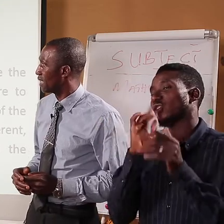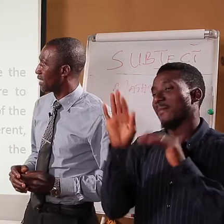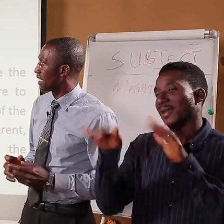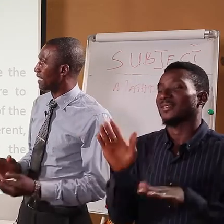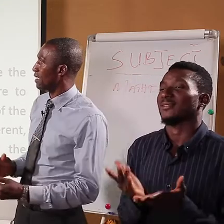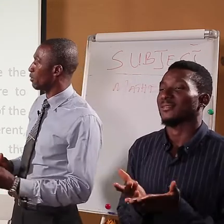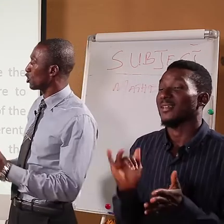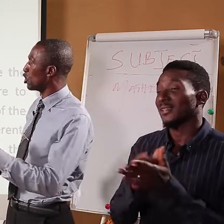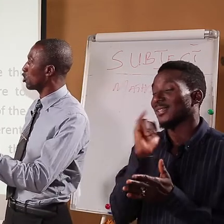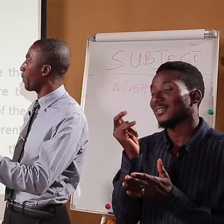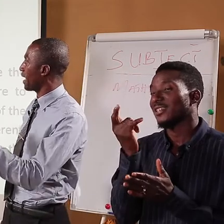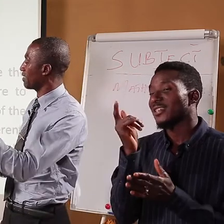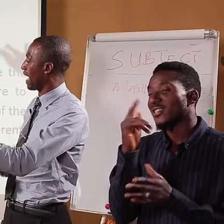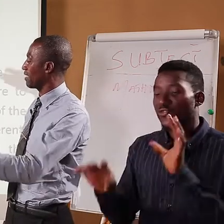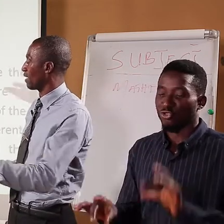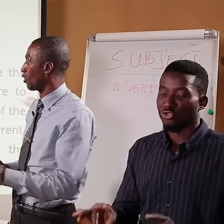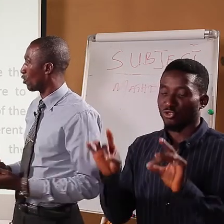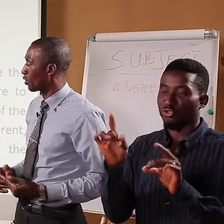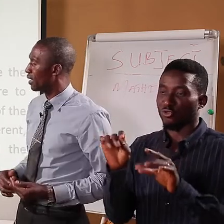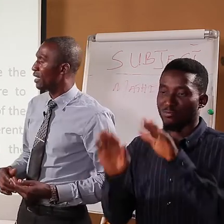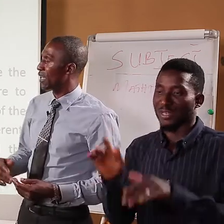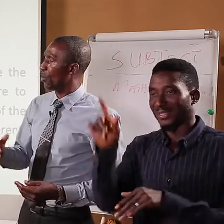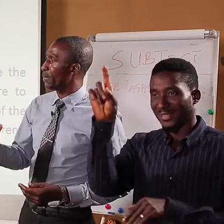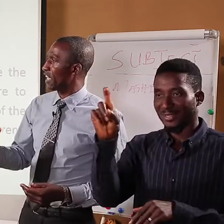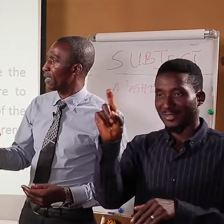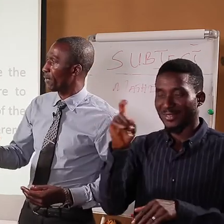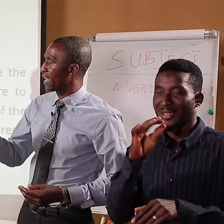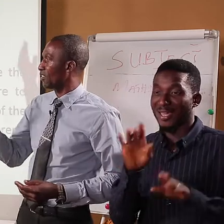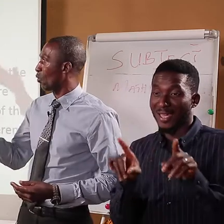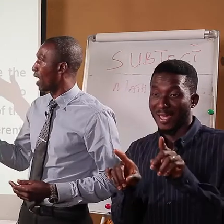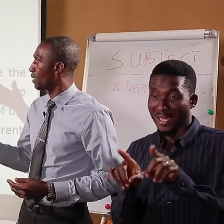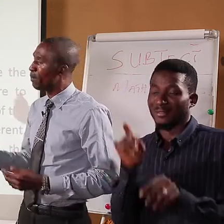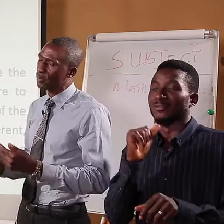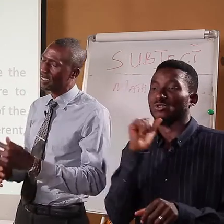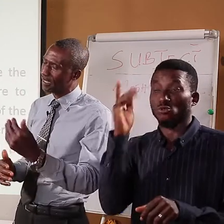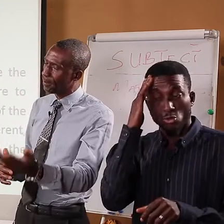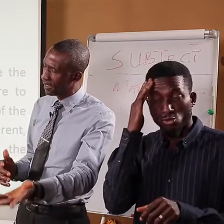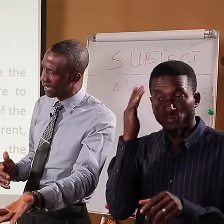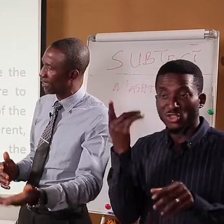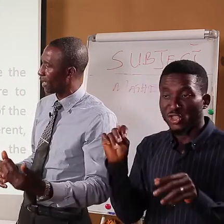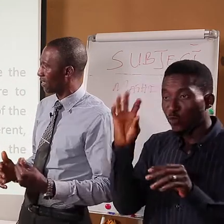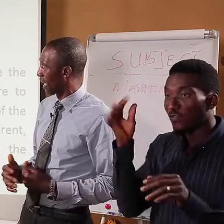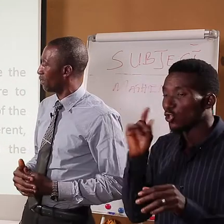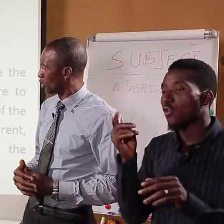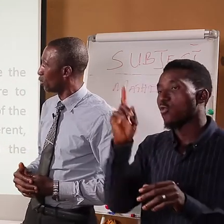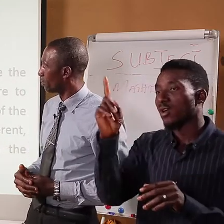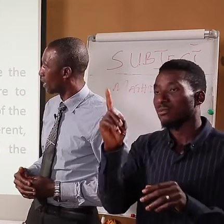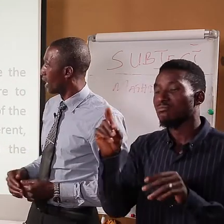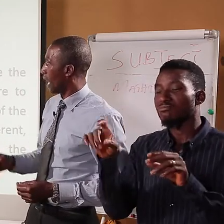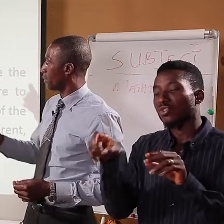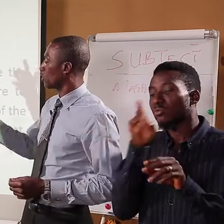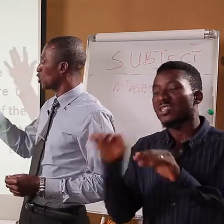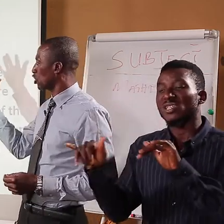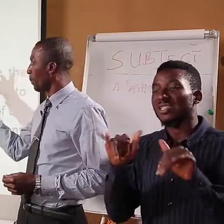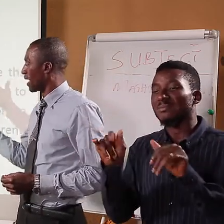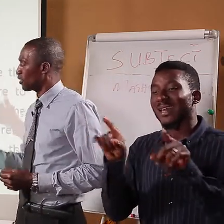balanced. That is, if you choose to balance x as an unknown, the coefficient of x in 1 must be the same as that of 2.